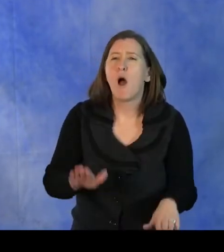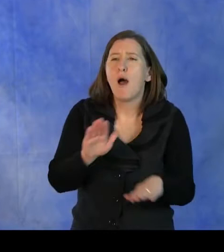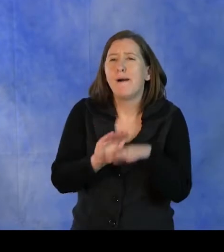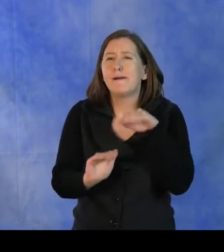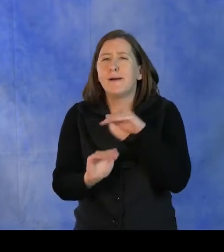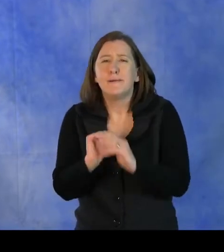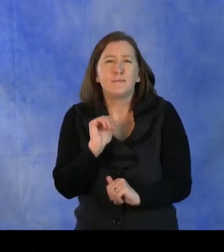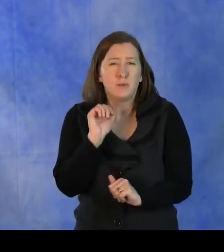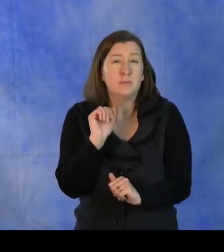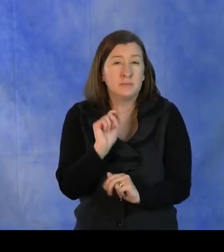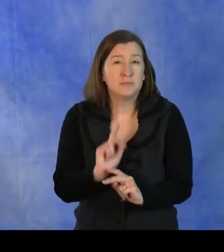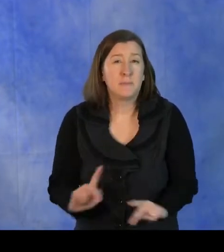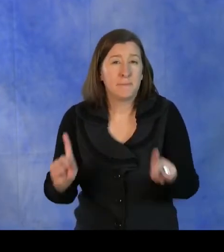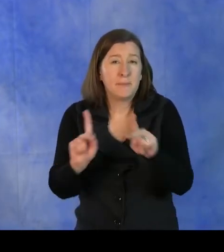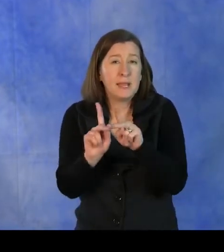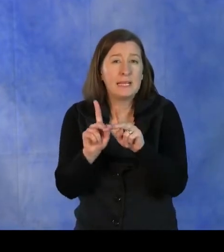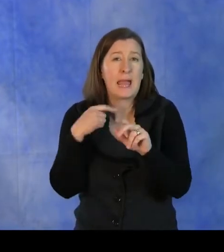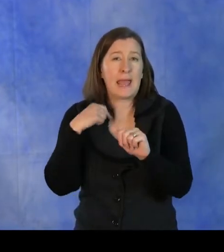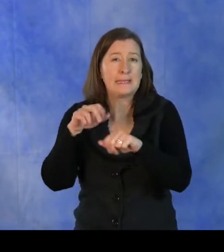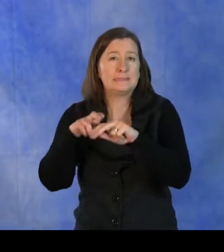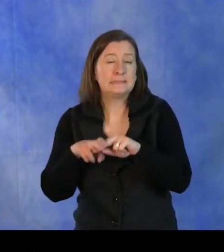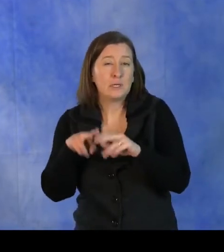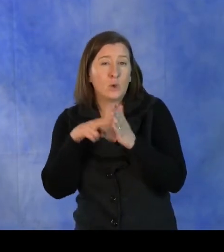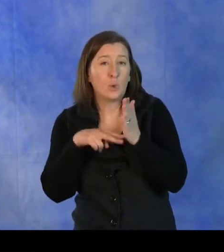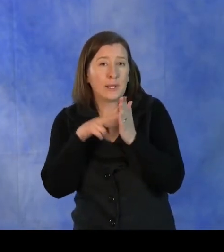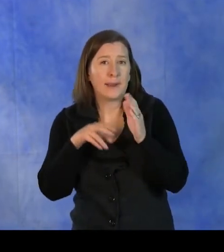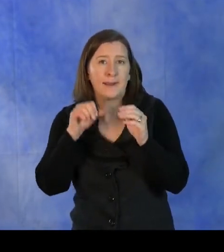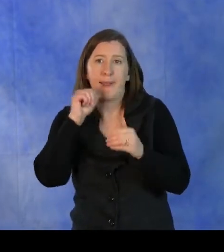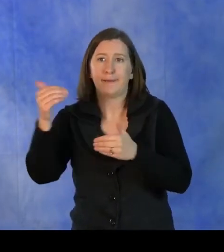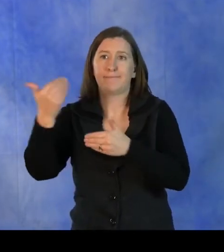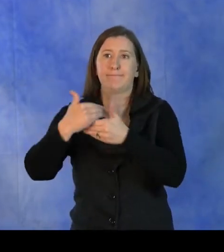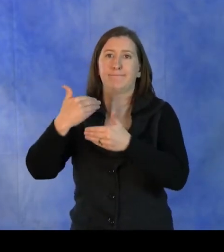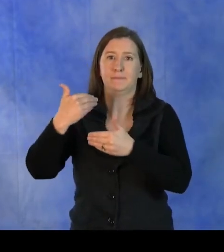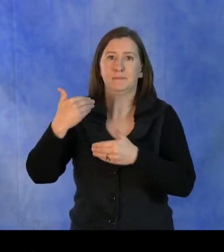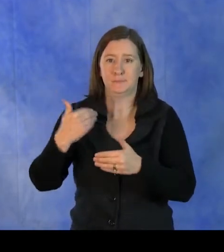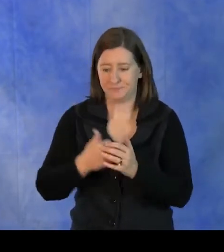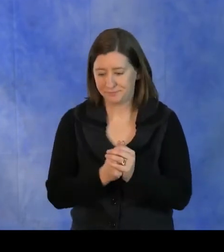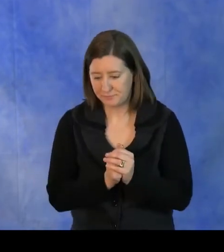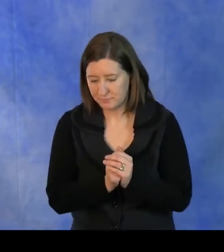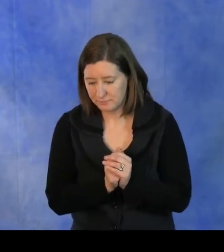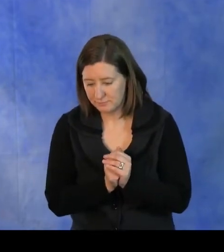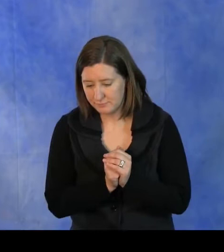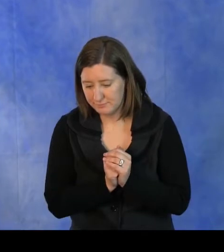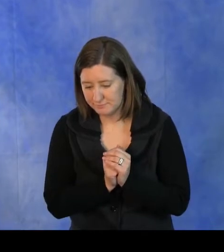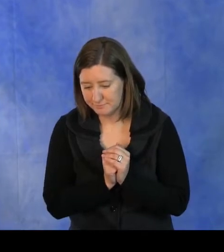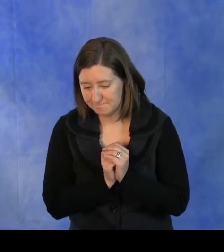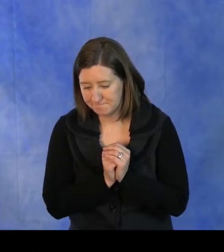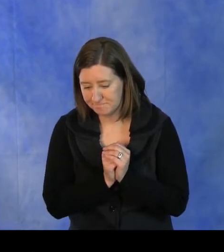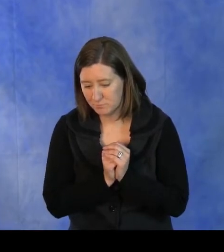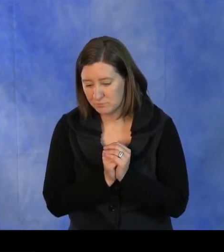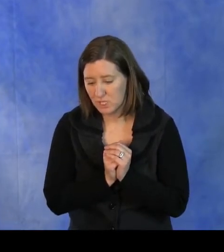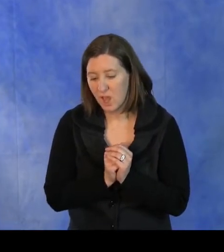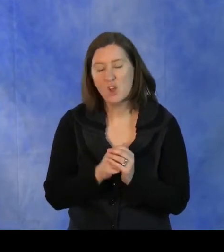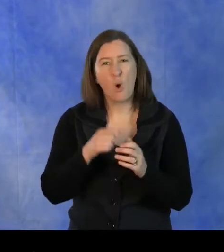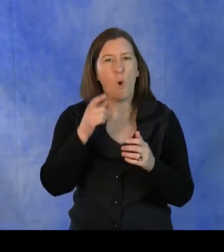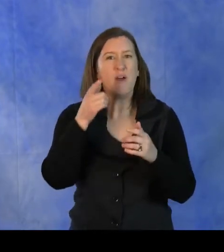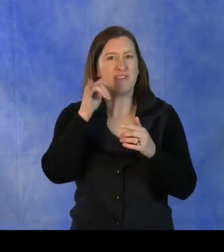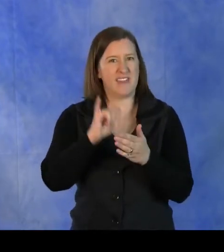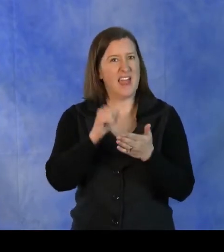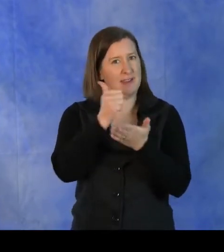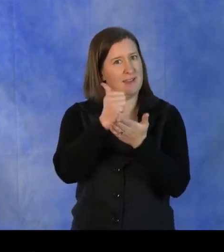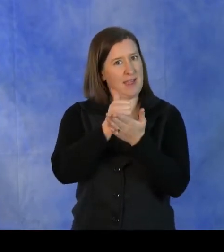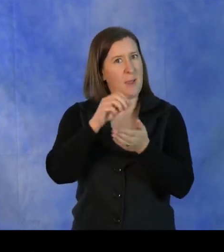Find a place that's quiet and comfortable and a place to sit and read that they won't have distractions.